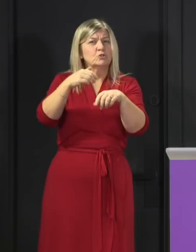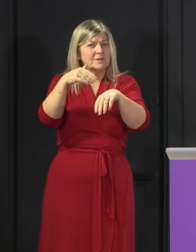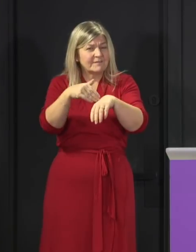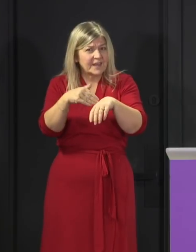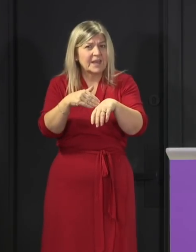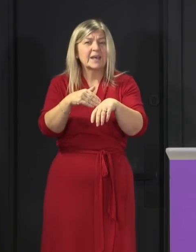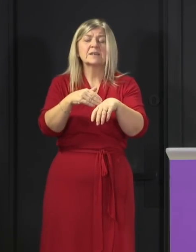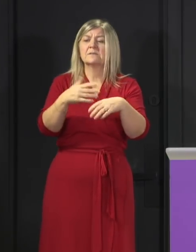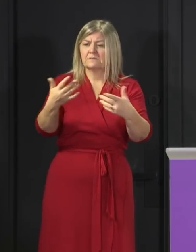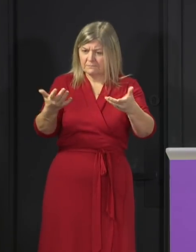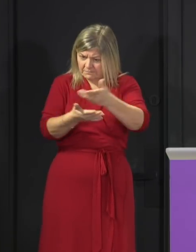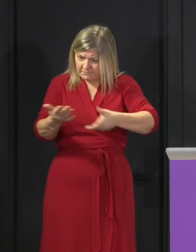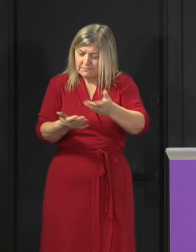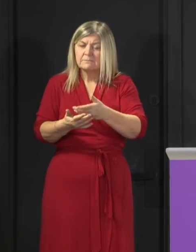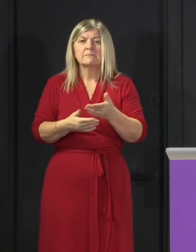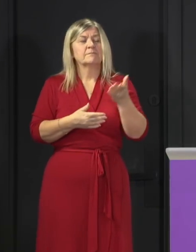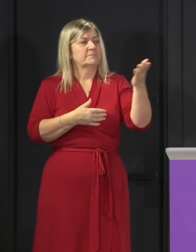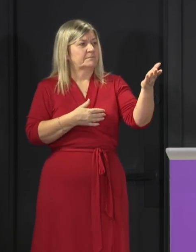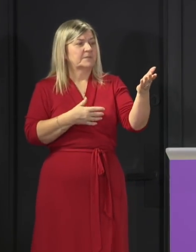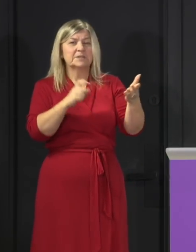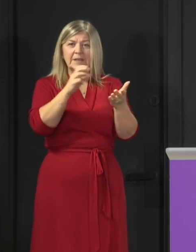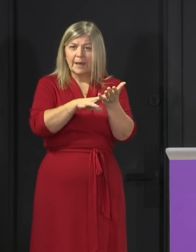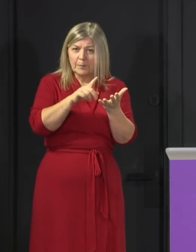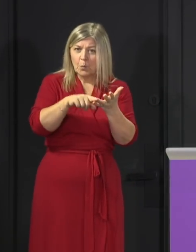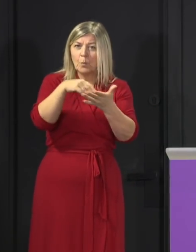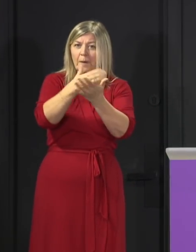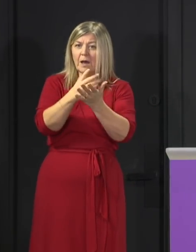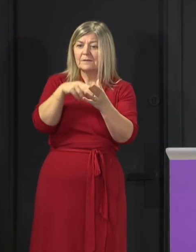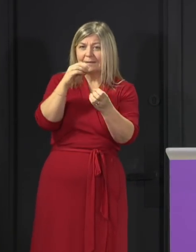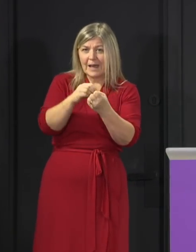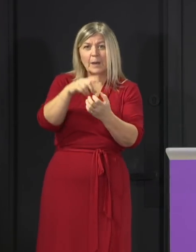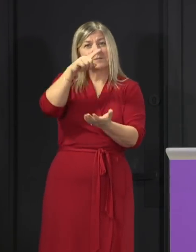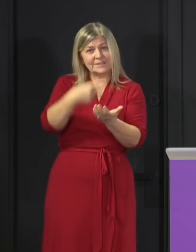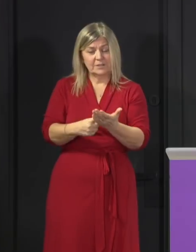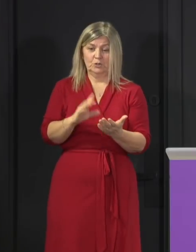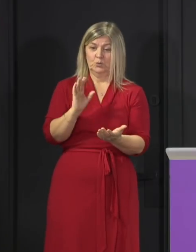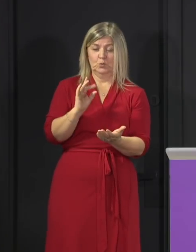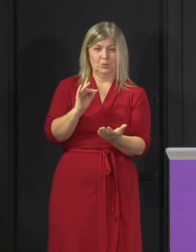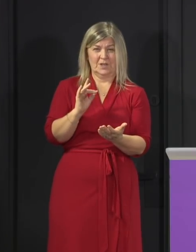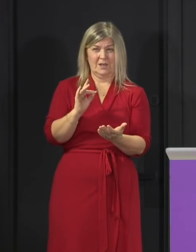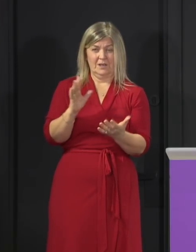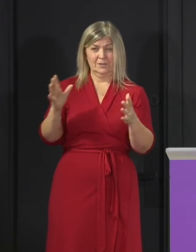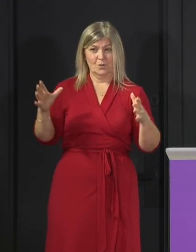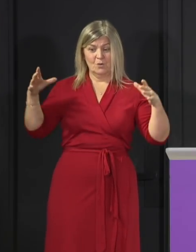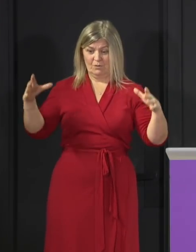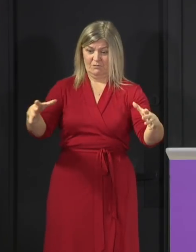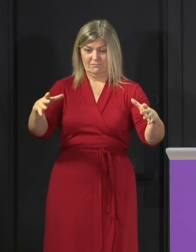The Chief Medical Officer is part of the Cabinet decision that we reach every Tuesday. So that process is